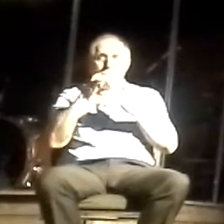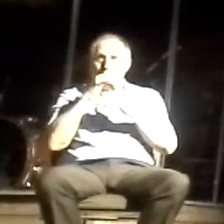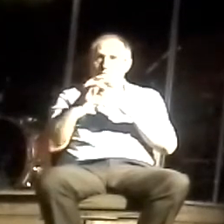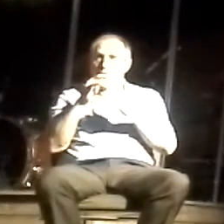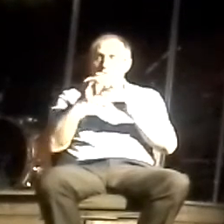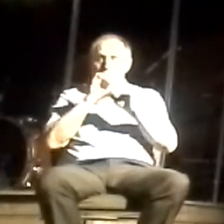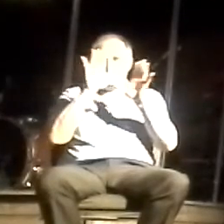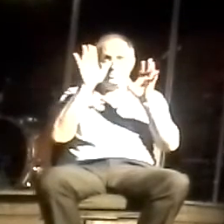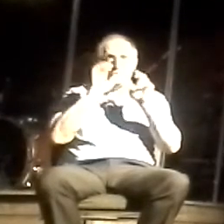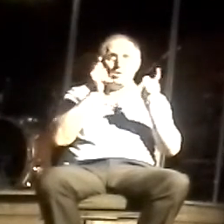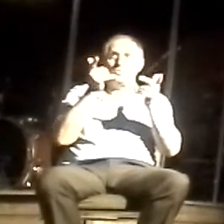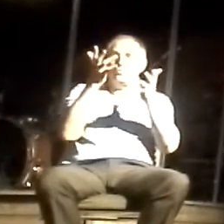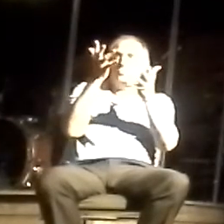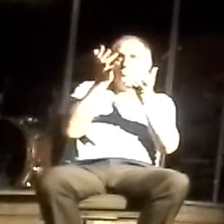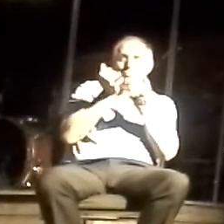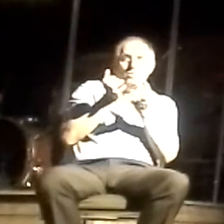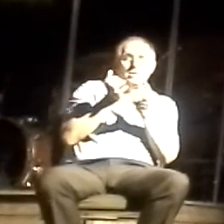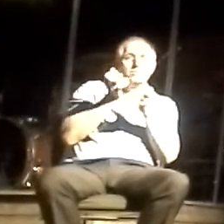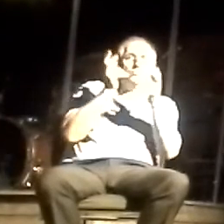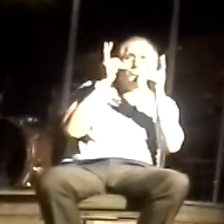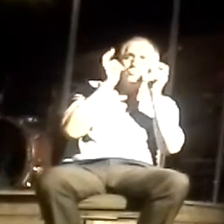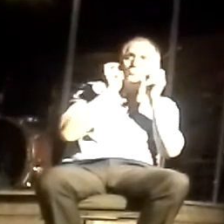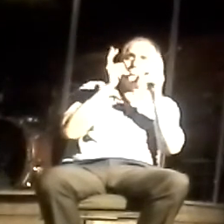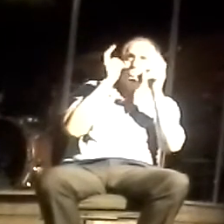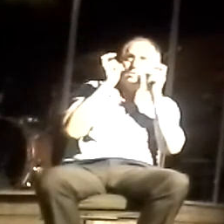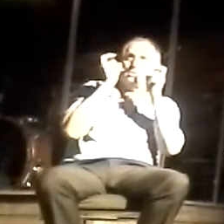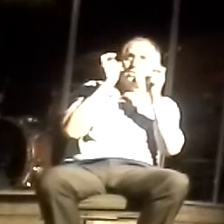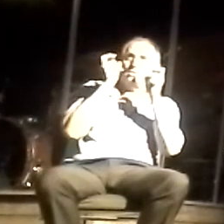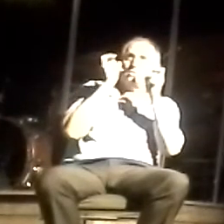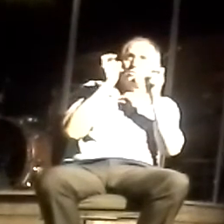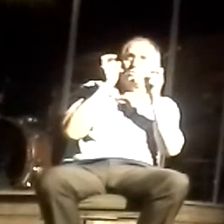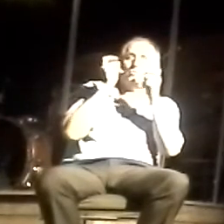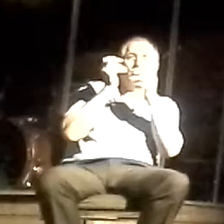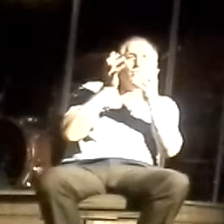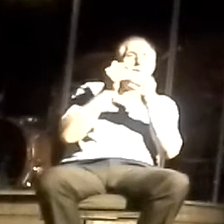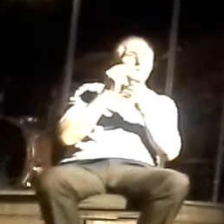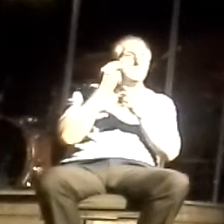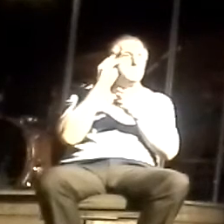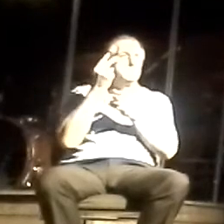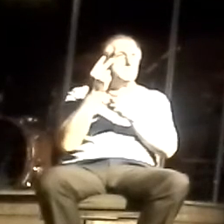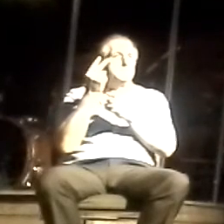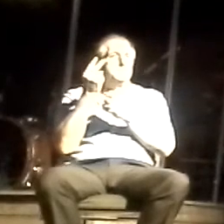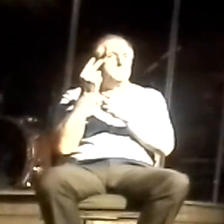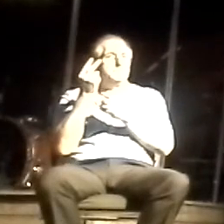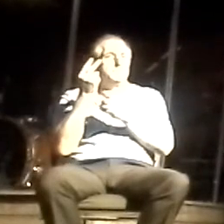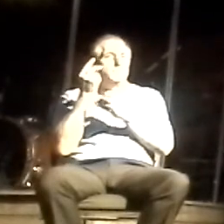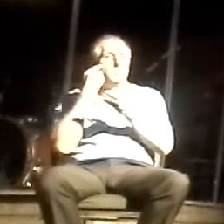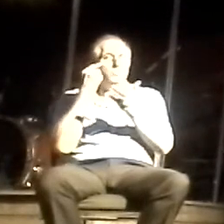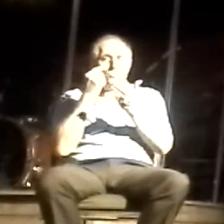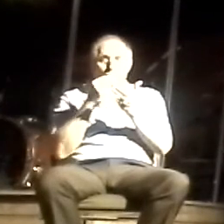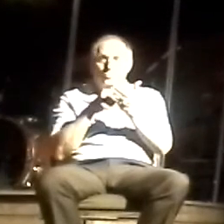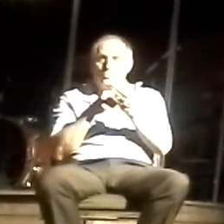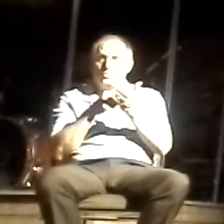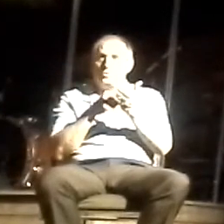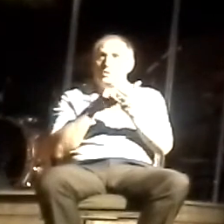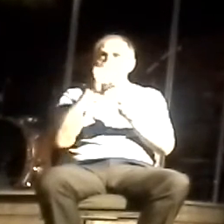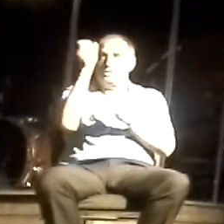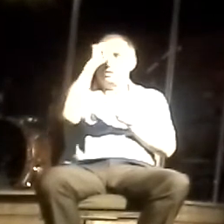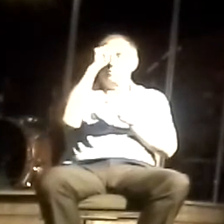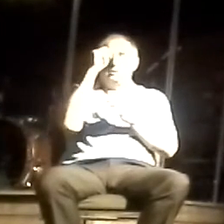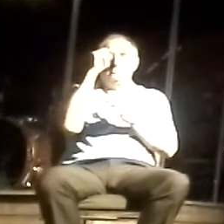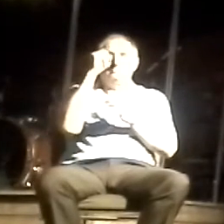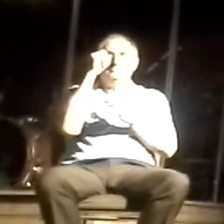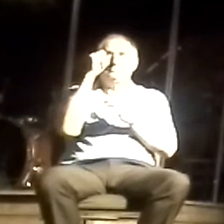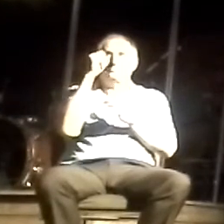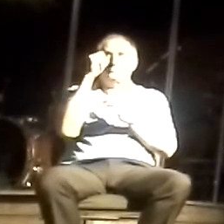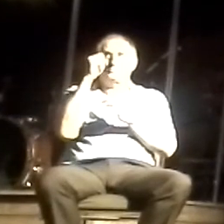It's clear to all who want to hear, who want to see it. Then Solomon begins to bring